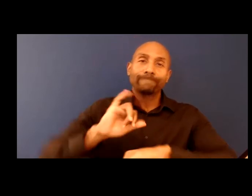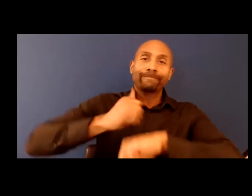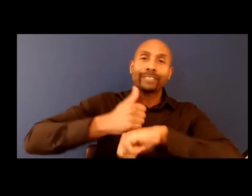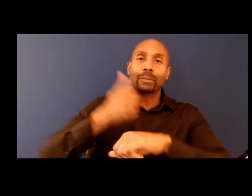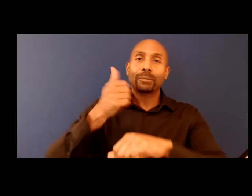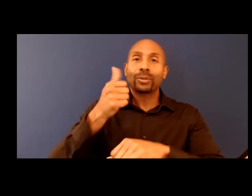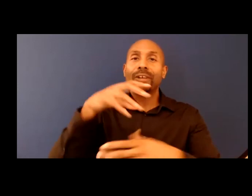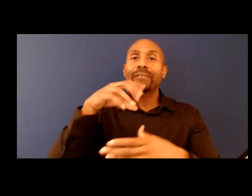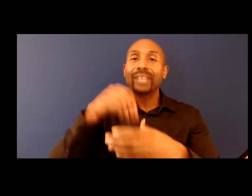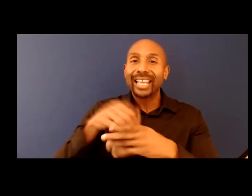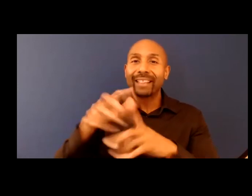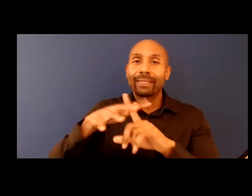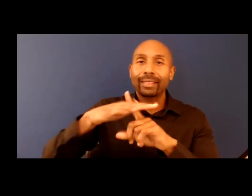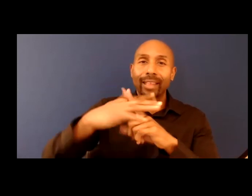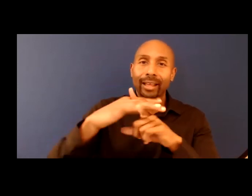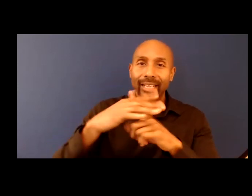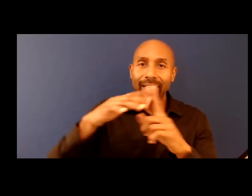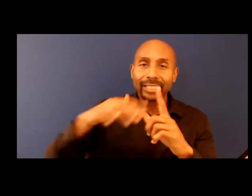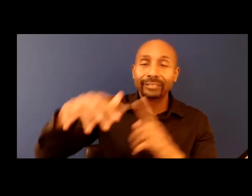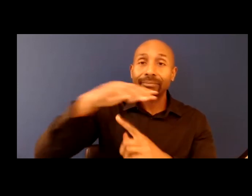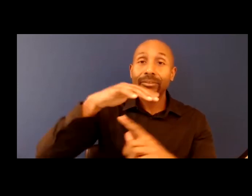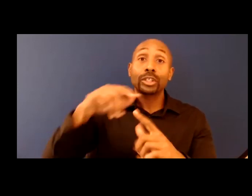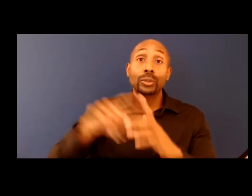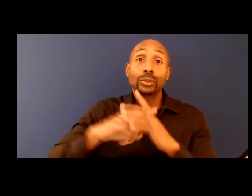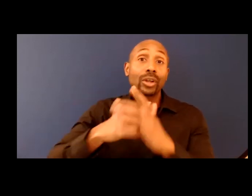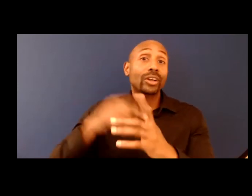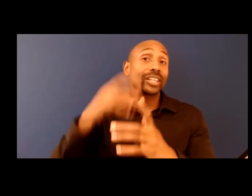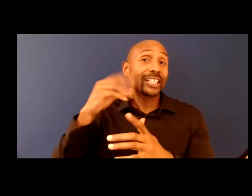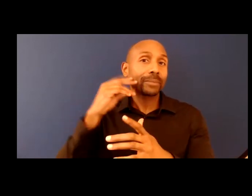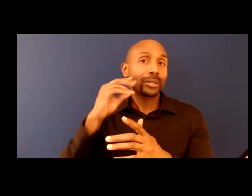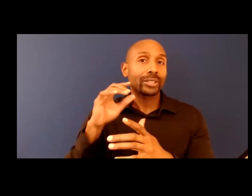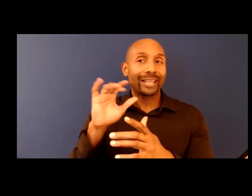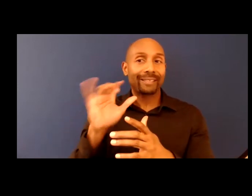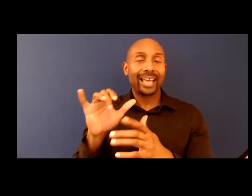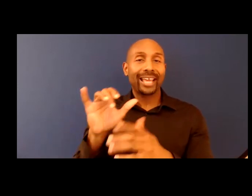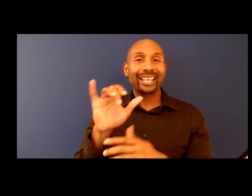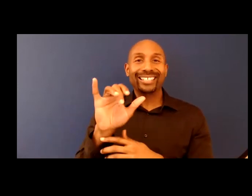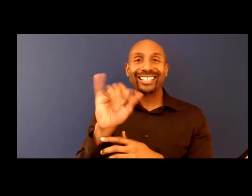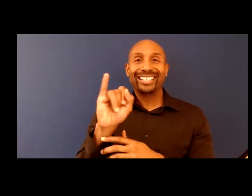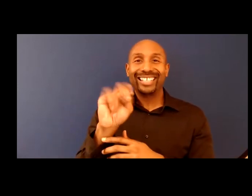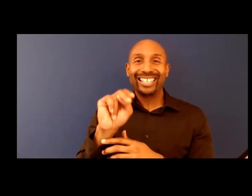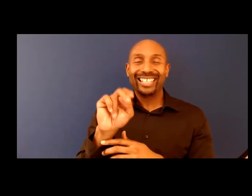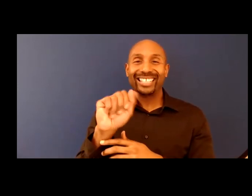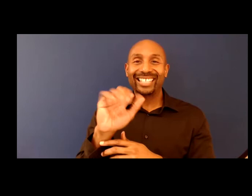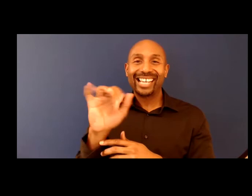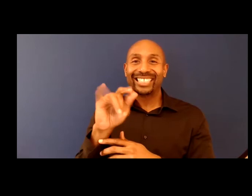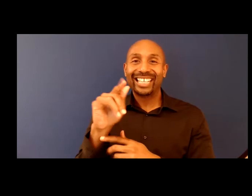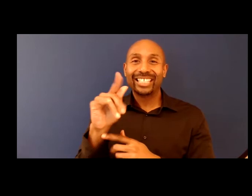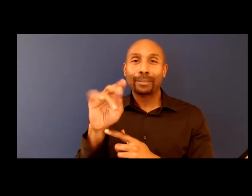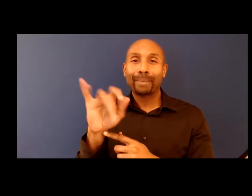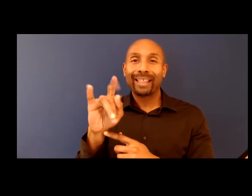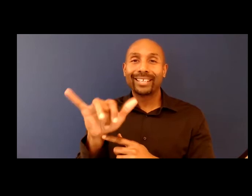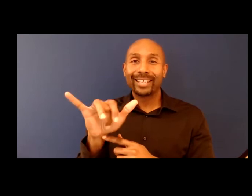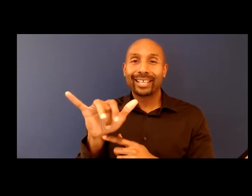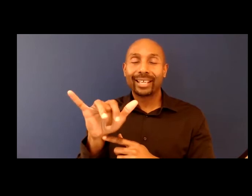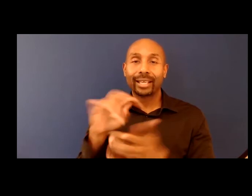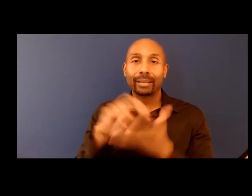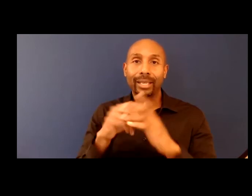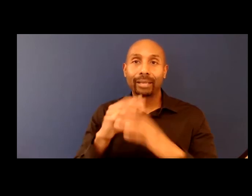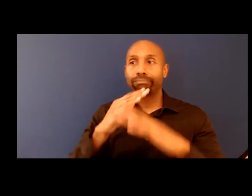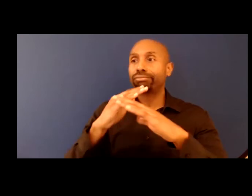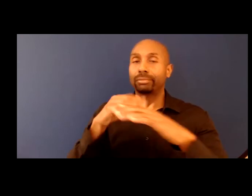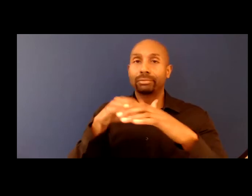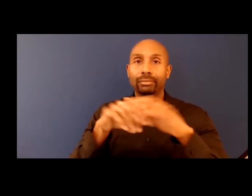started to paint the room where it happened. Sorry, I've been watching Hamilton. If you want to paint